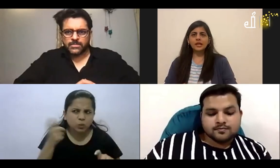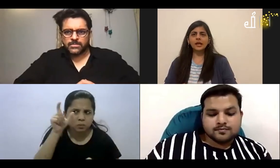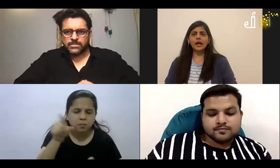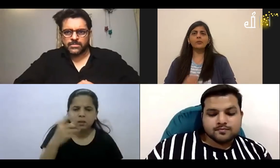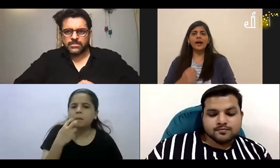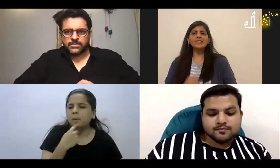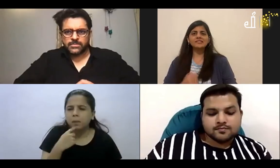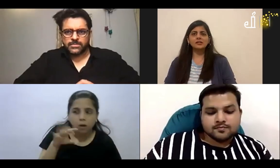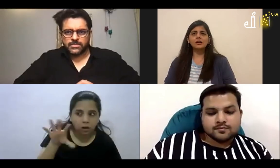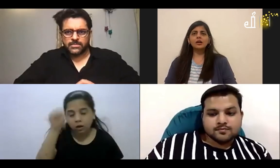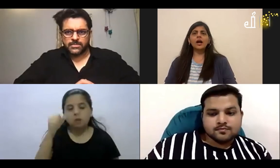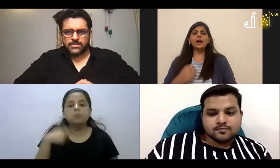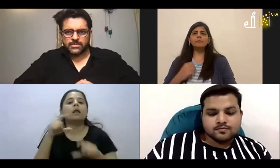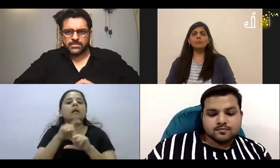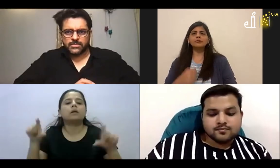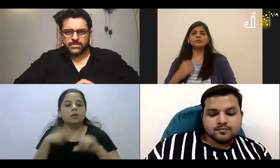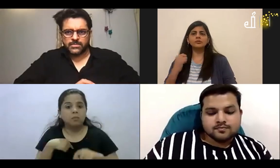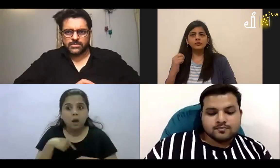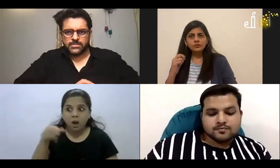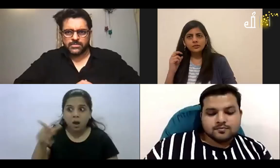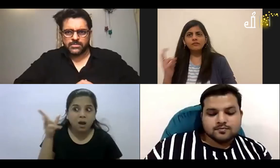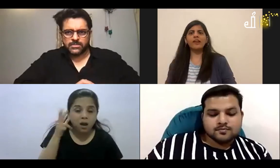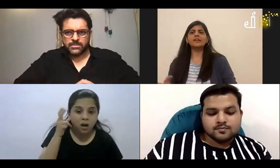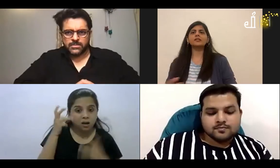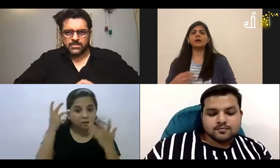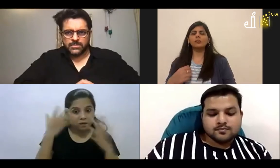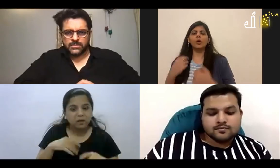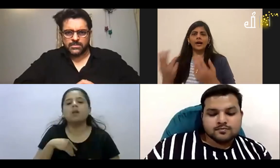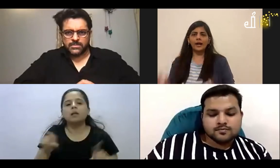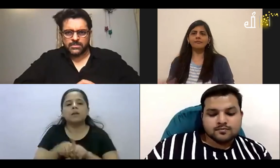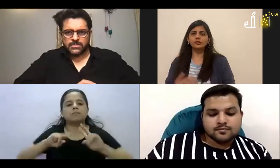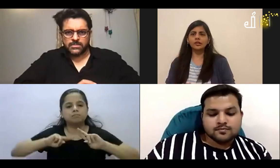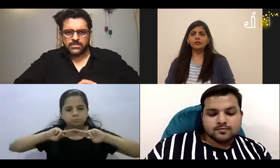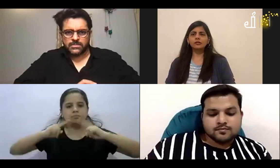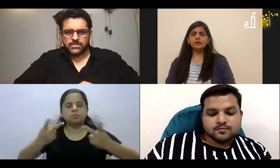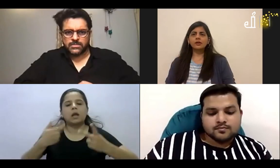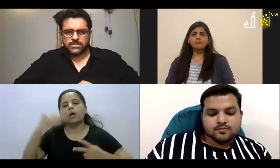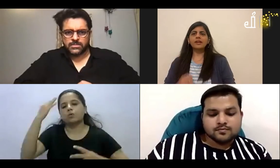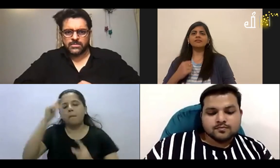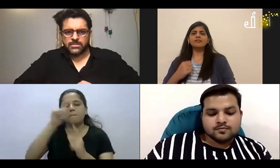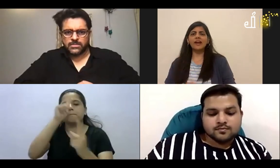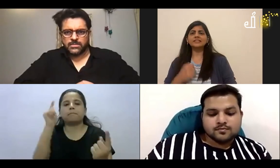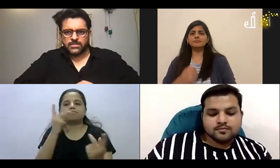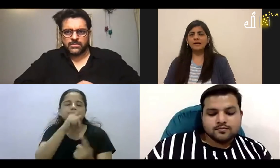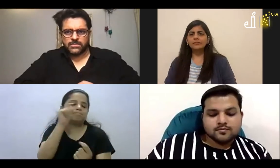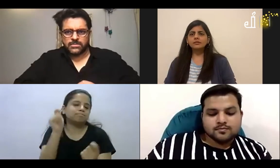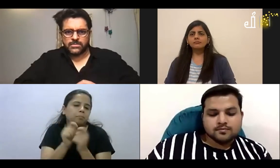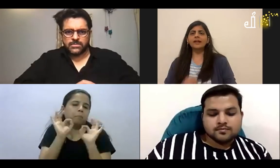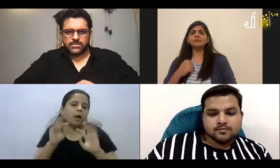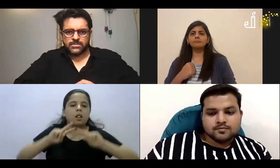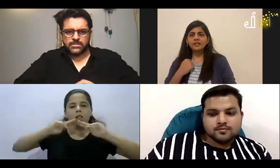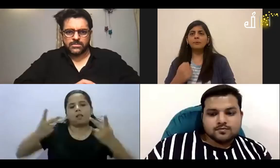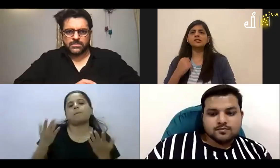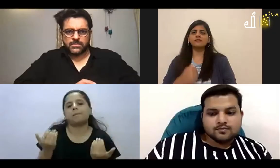is saying. And when I listen, I'm able to reflect on what I have to say. My reflex is better.